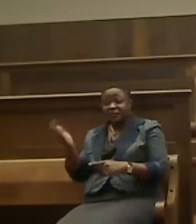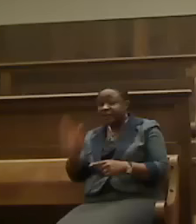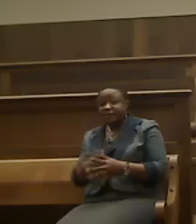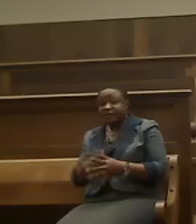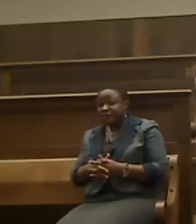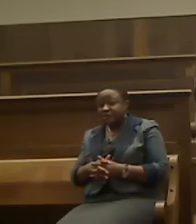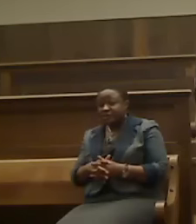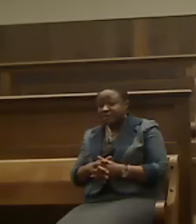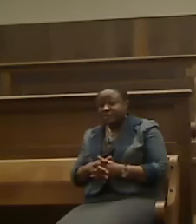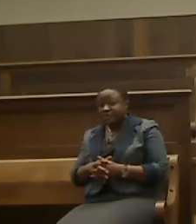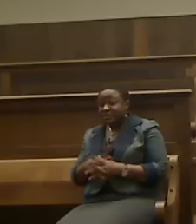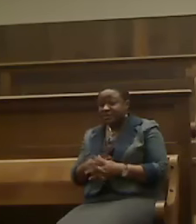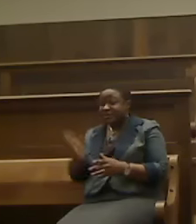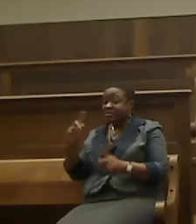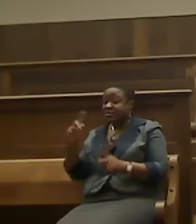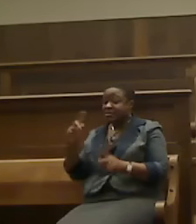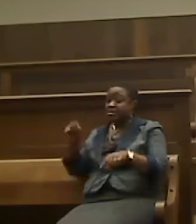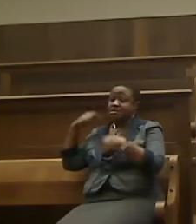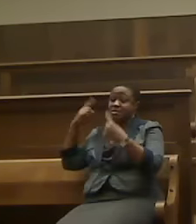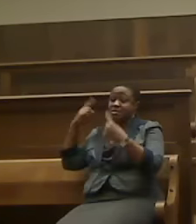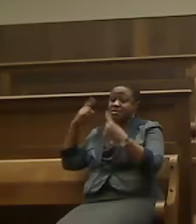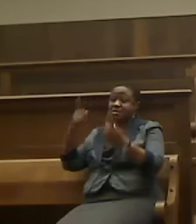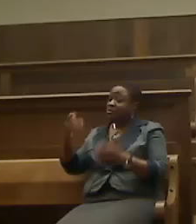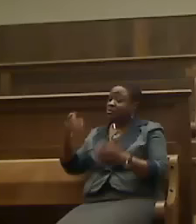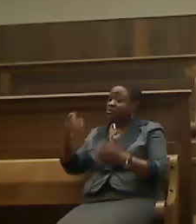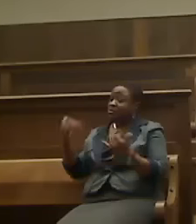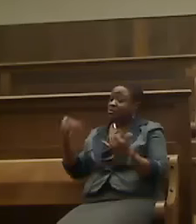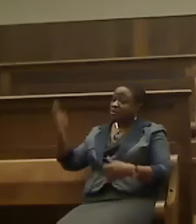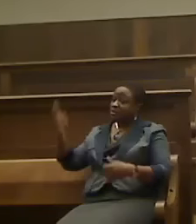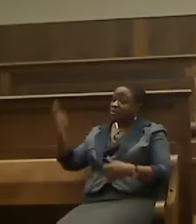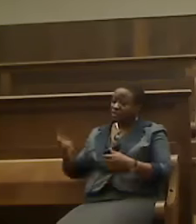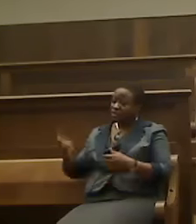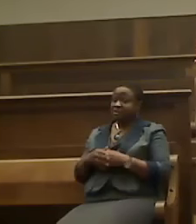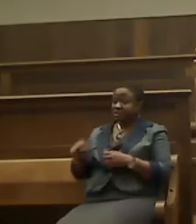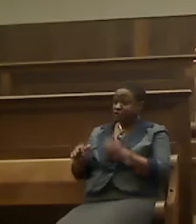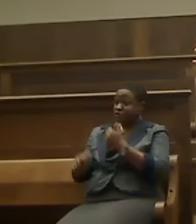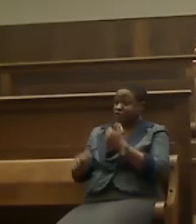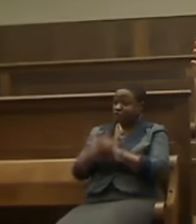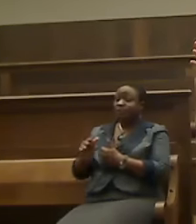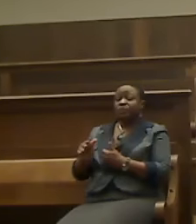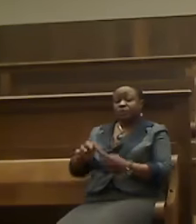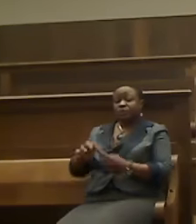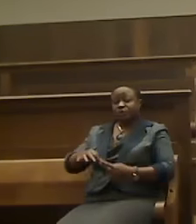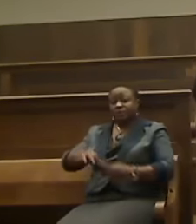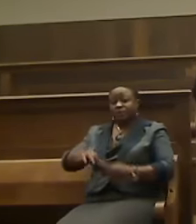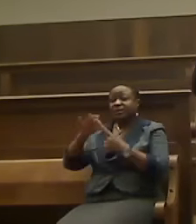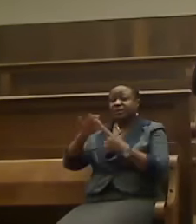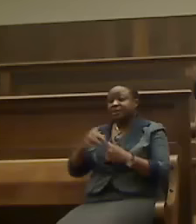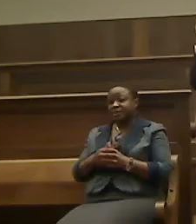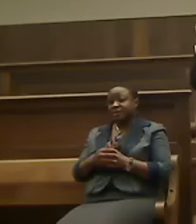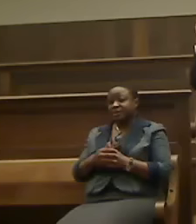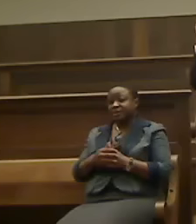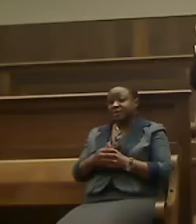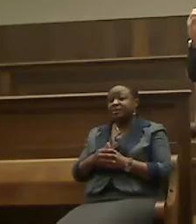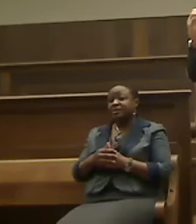in human history. We have never seen a threat like this with the self-propagating